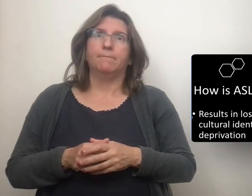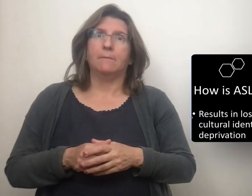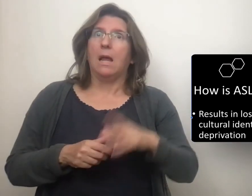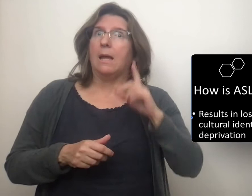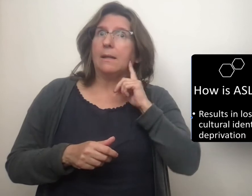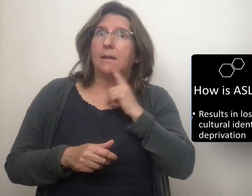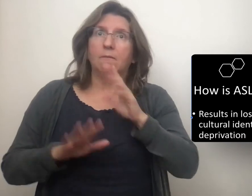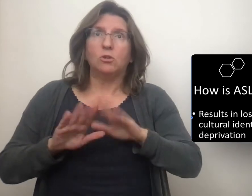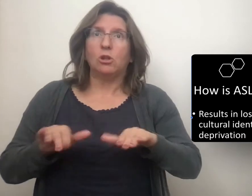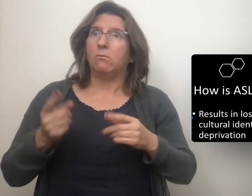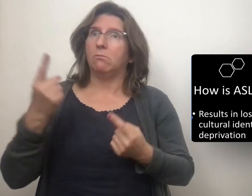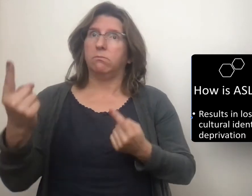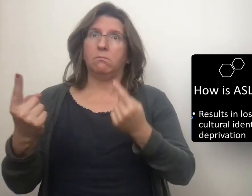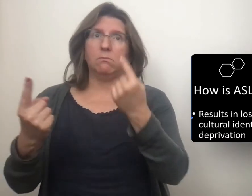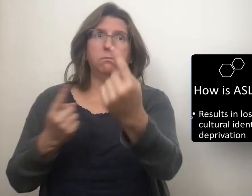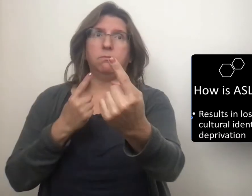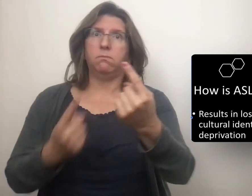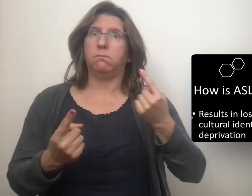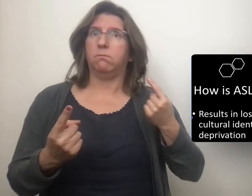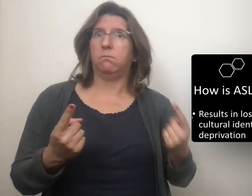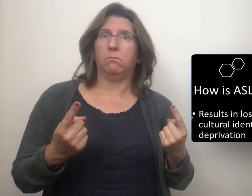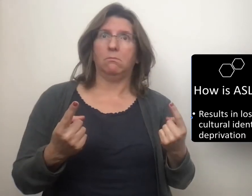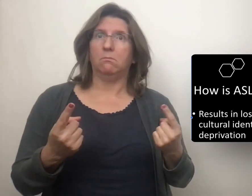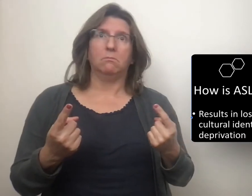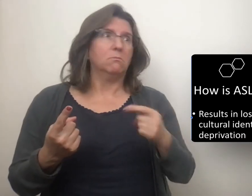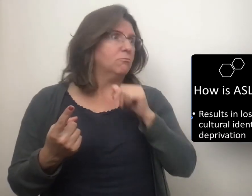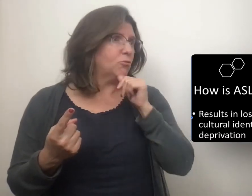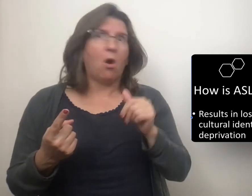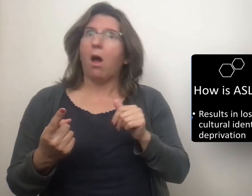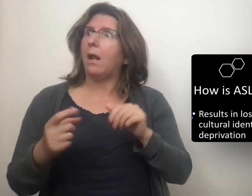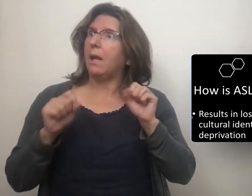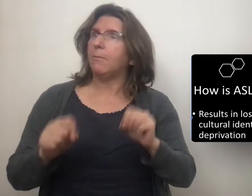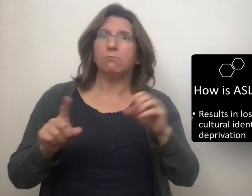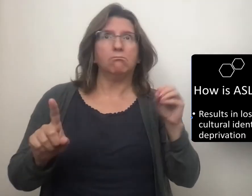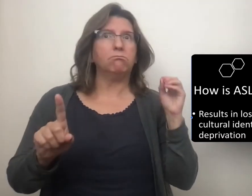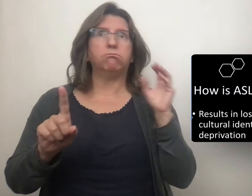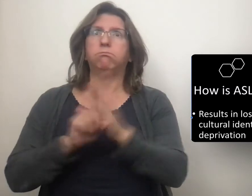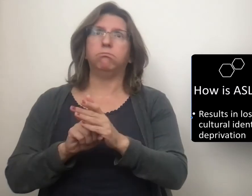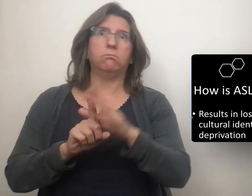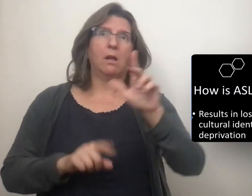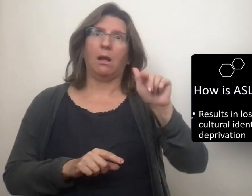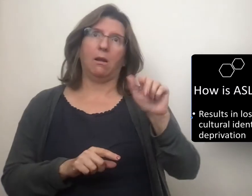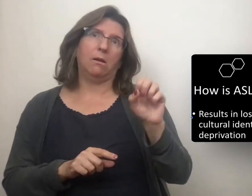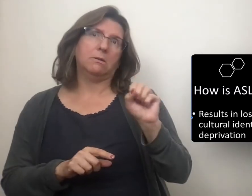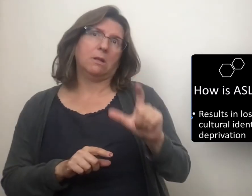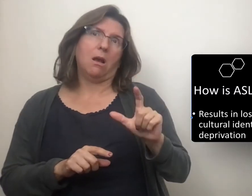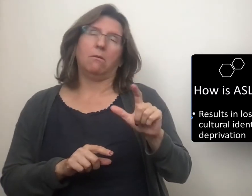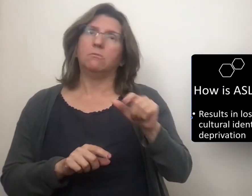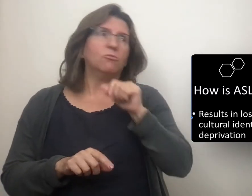The consequence is that deaf students are isolated in a sea of hearing students with no exposure to